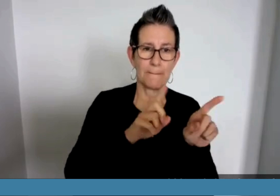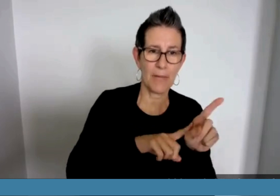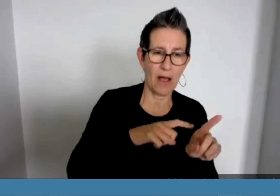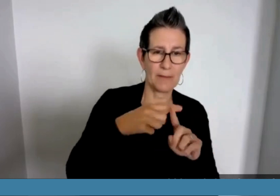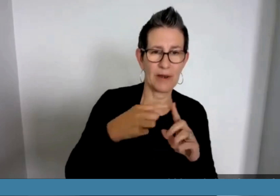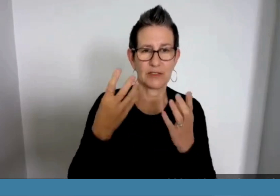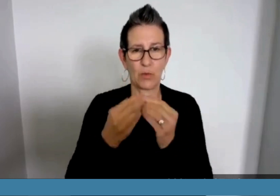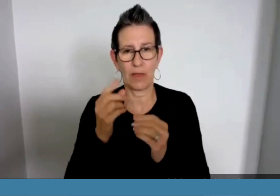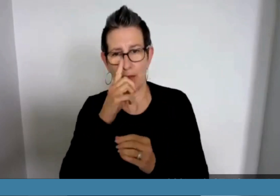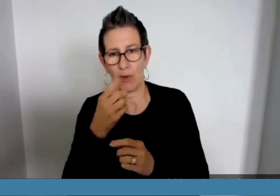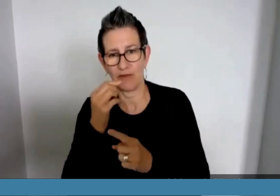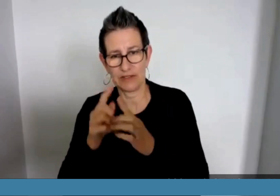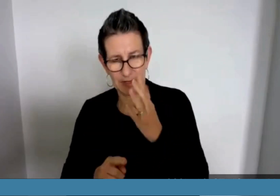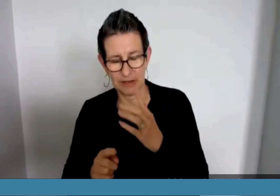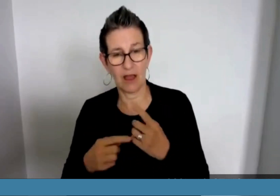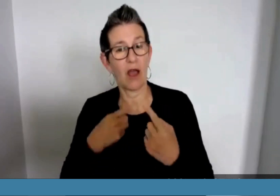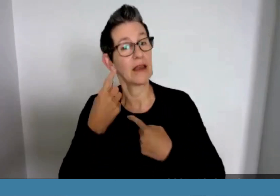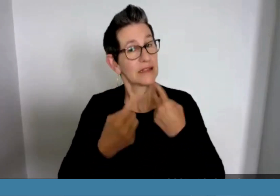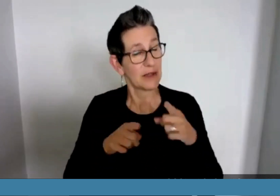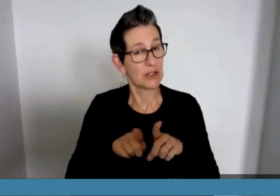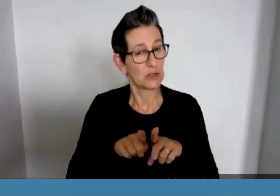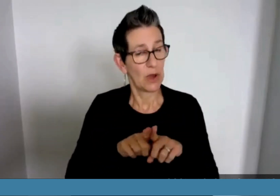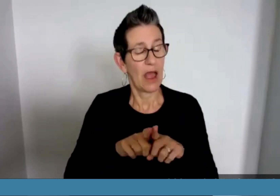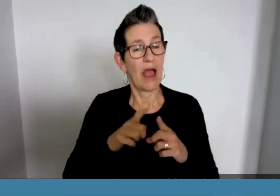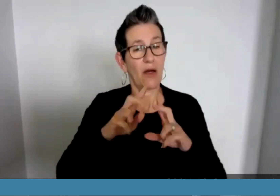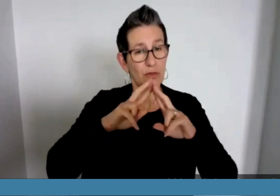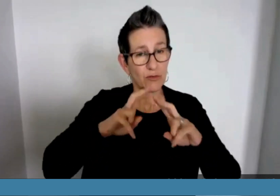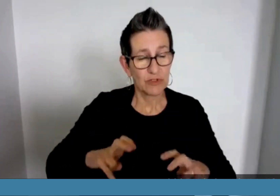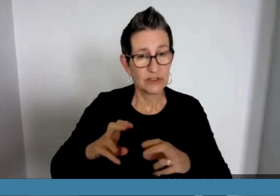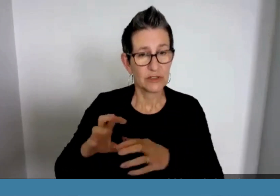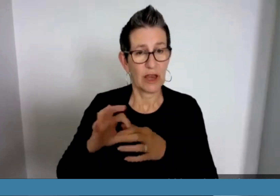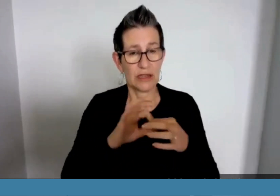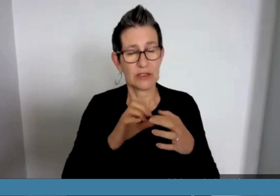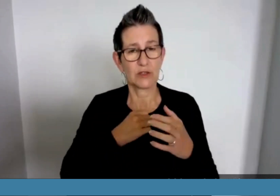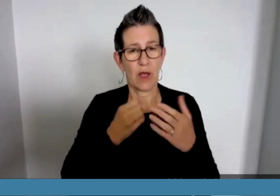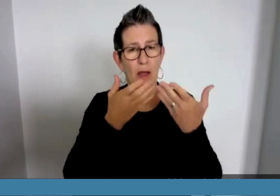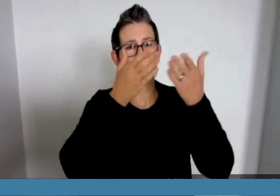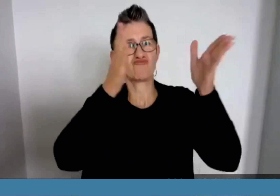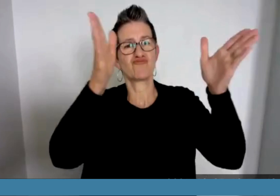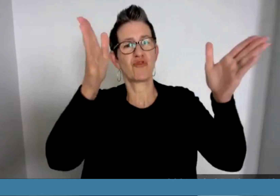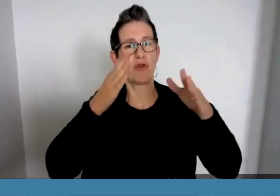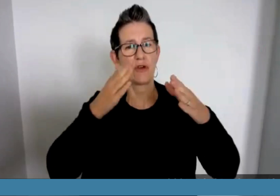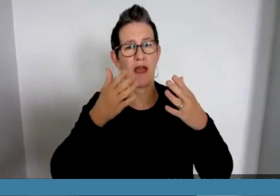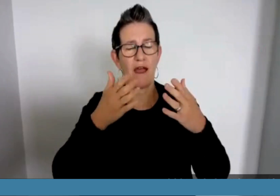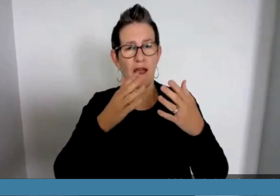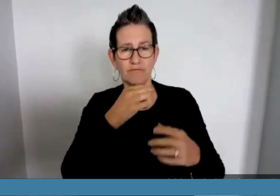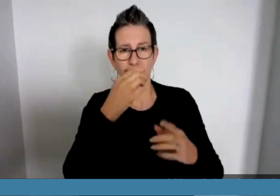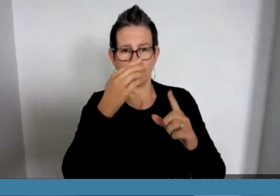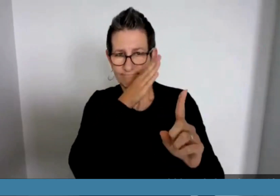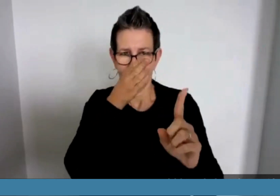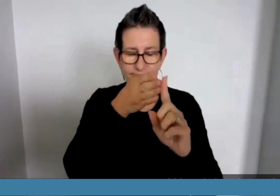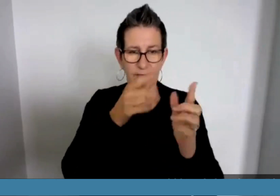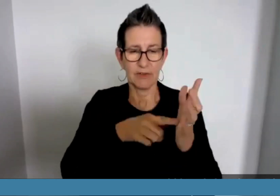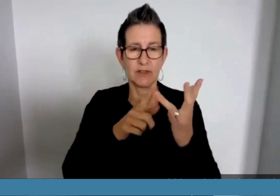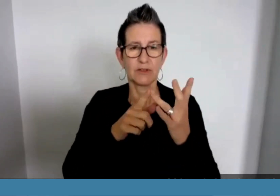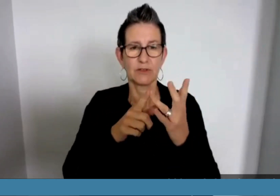also explain how the commissioned research links to our broader efforts to strengthen research readiness in